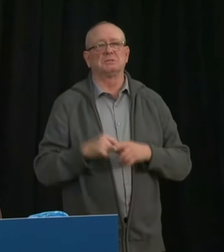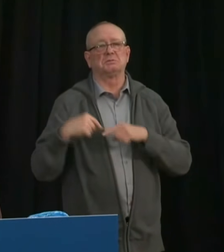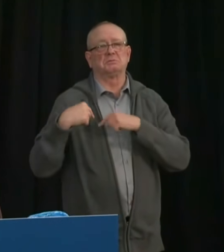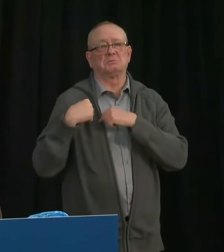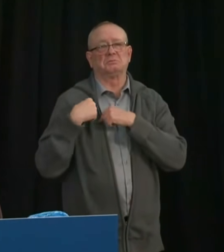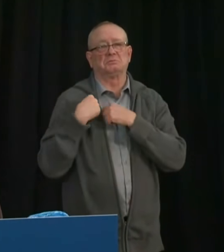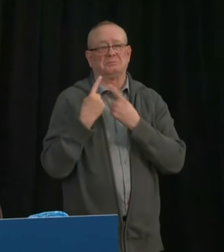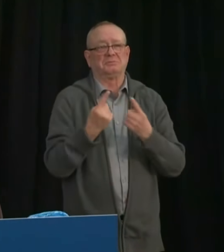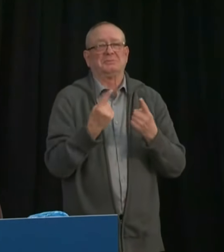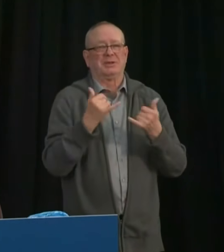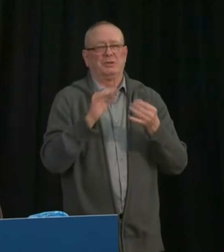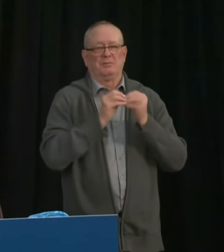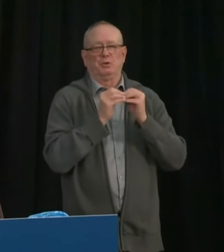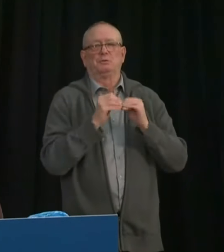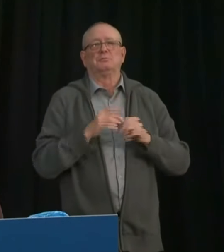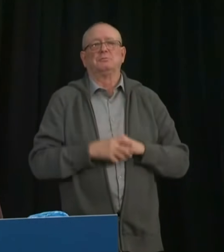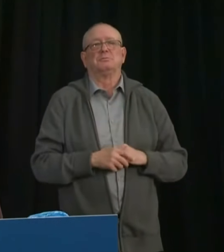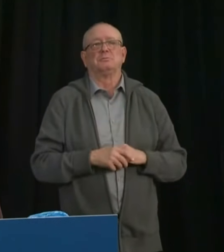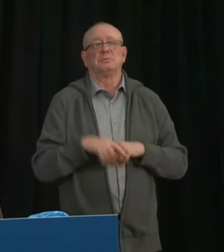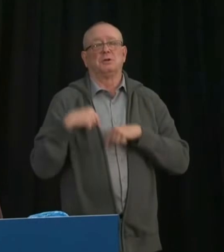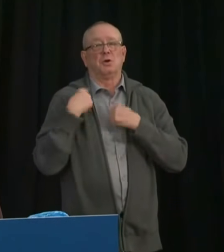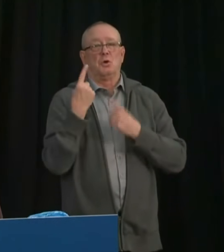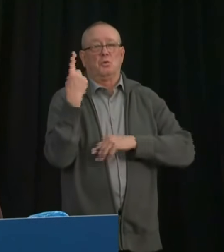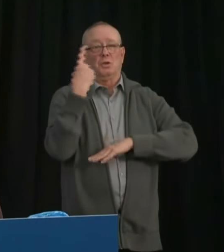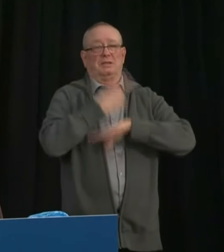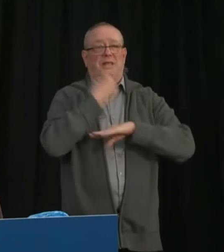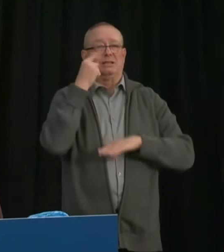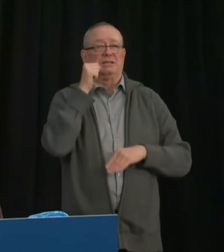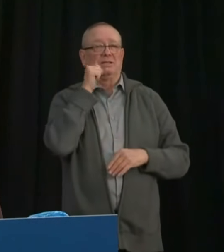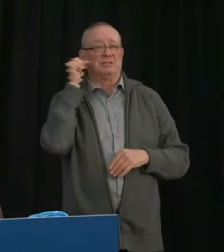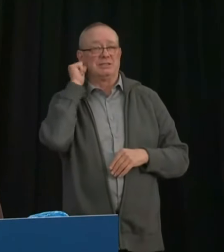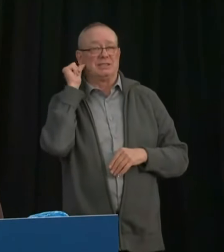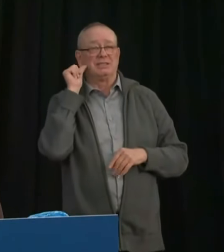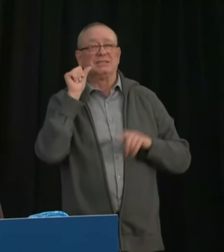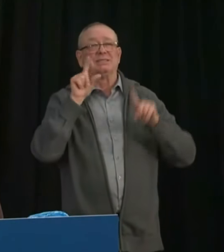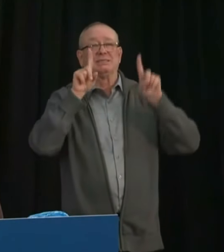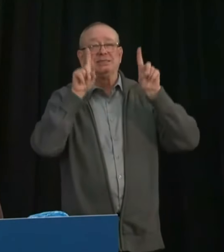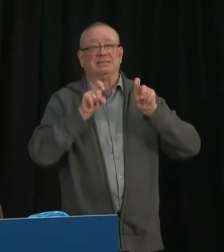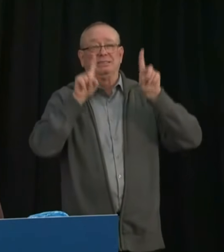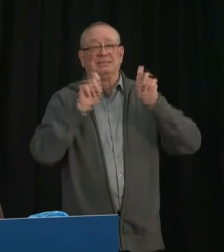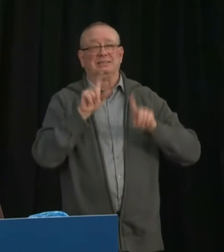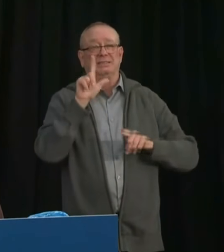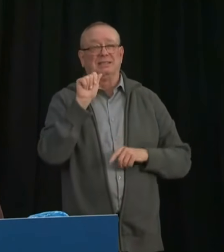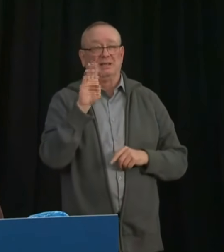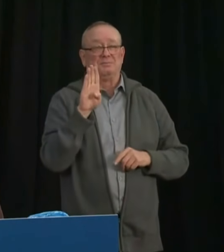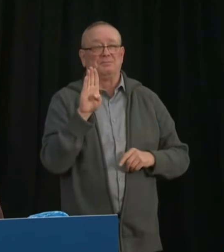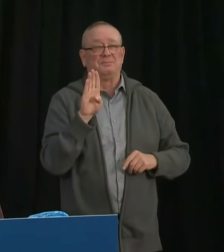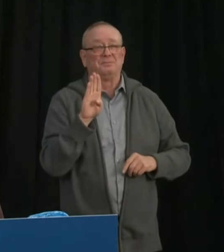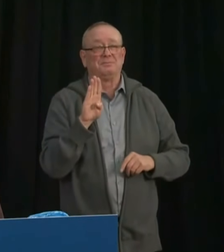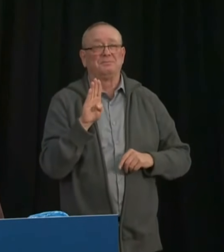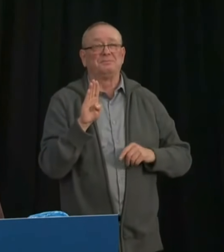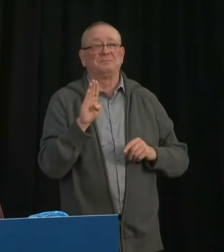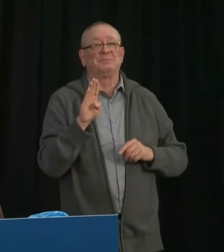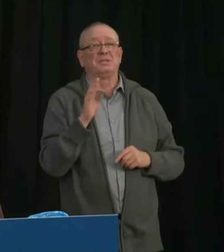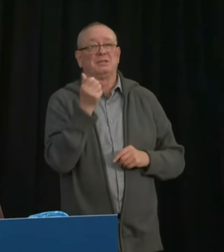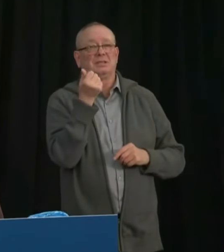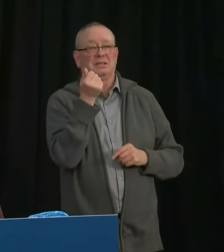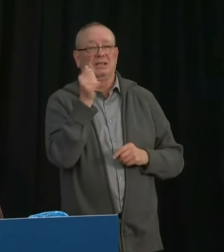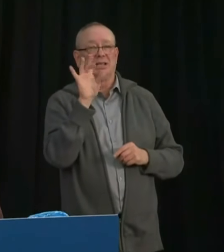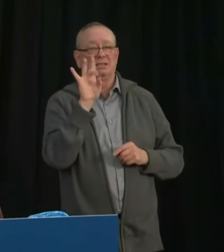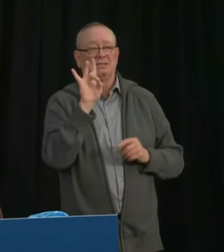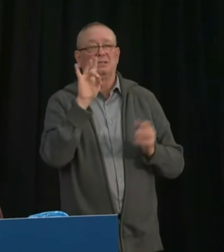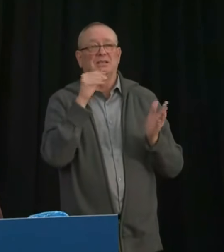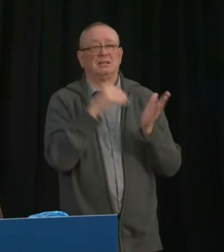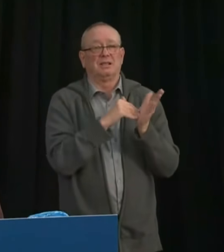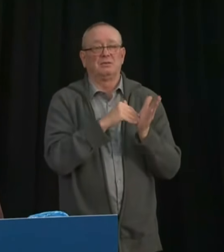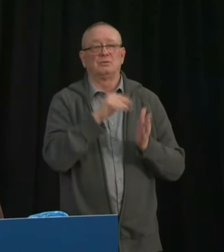identified 1,240 new cases of COVID-19 in Alberta and completed about 18,300